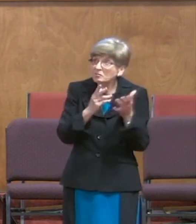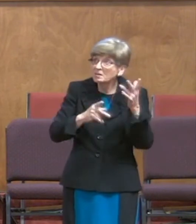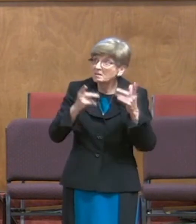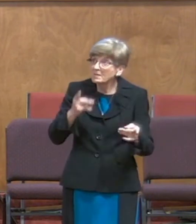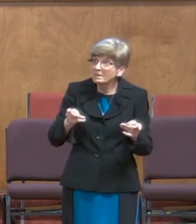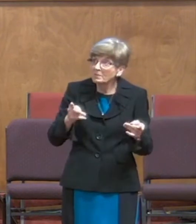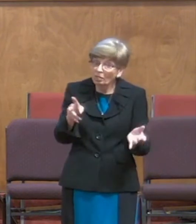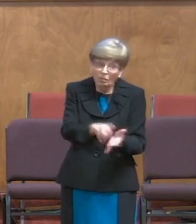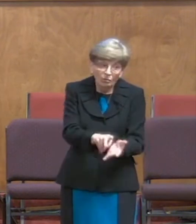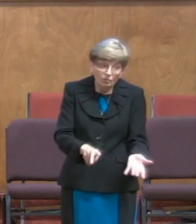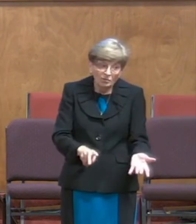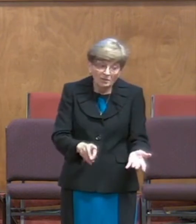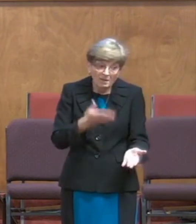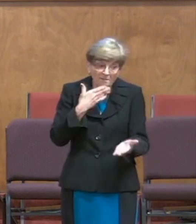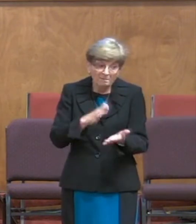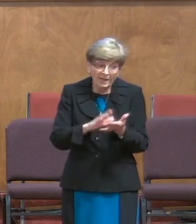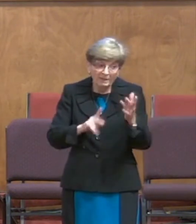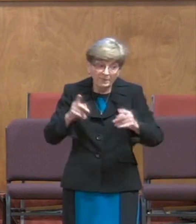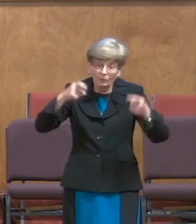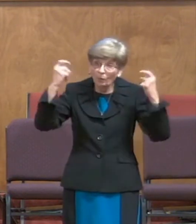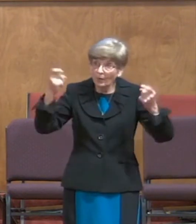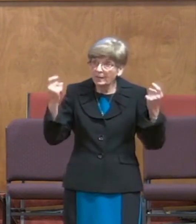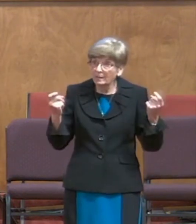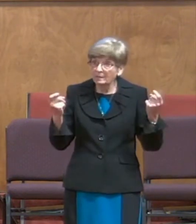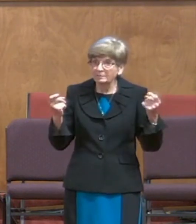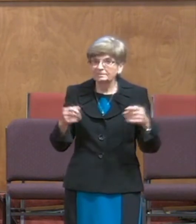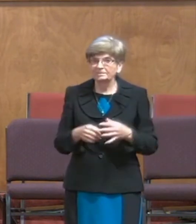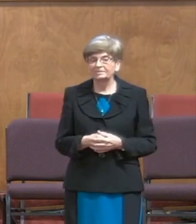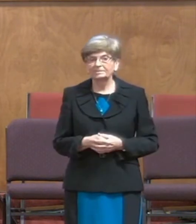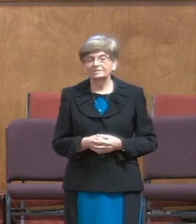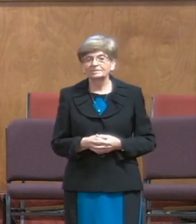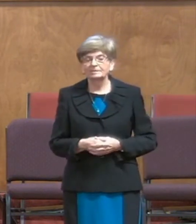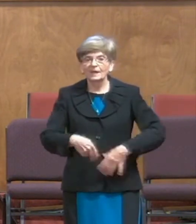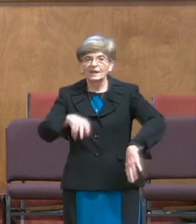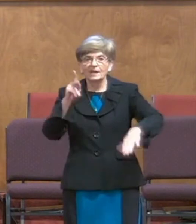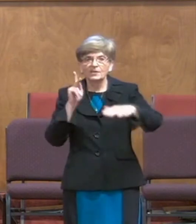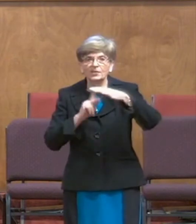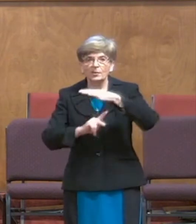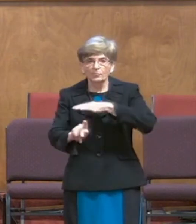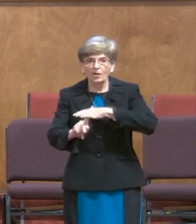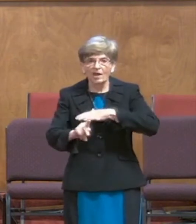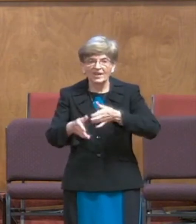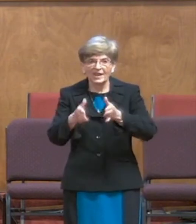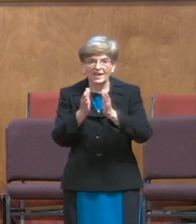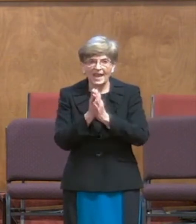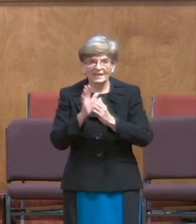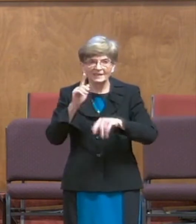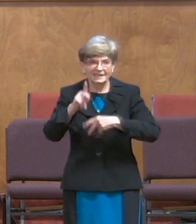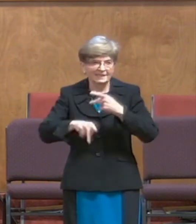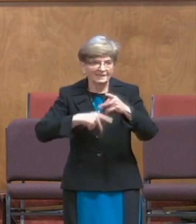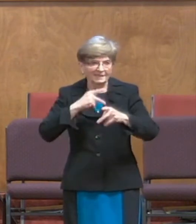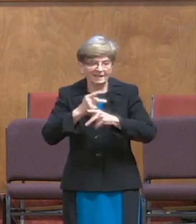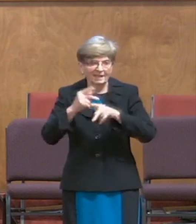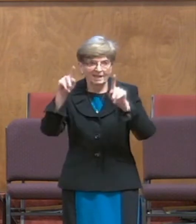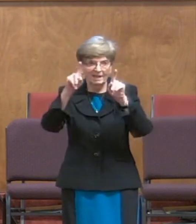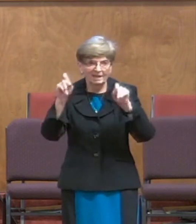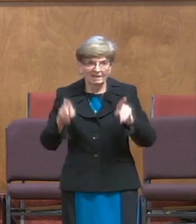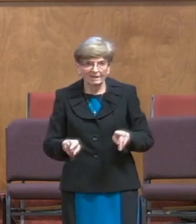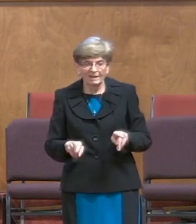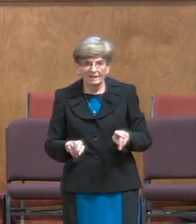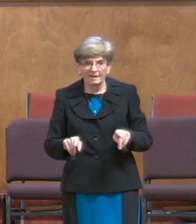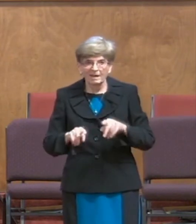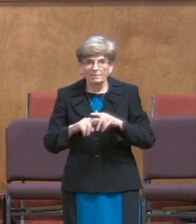themselves?" The prophet not only asked the mysterious whys that plague mankind, he also